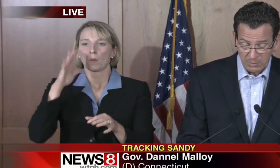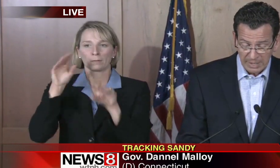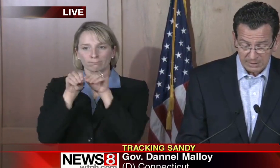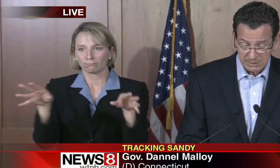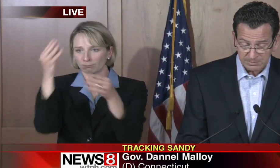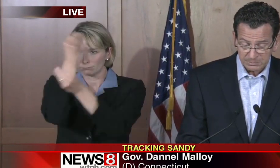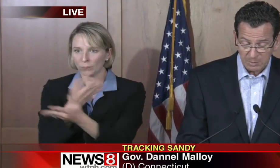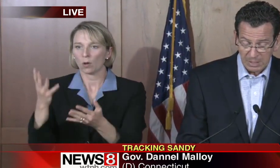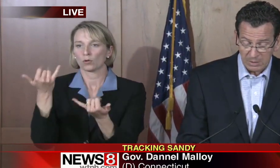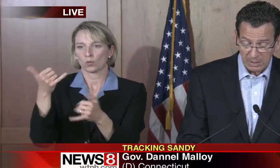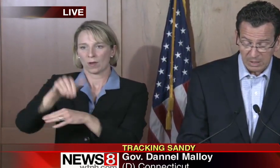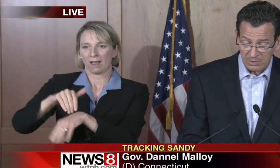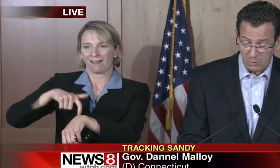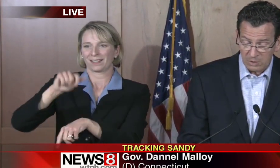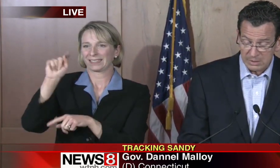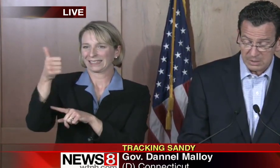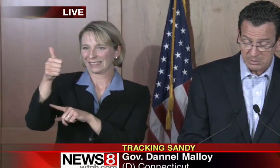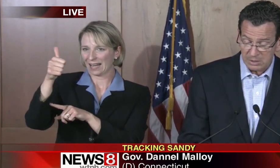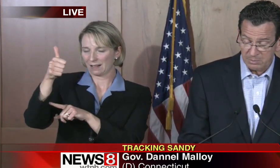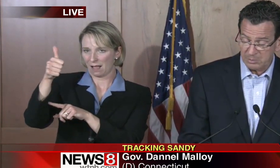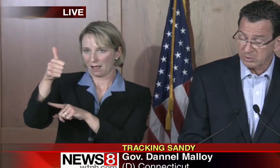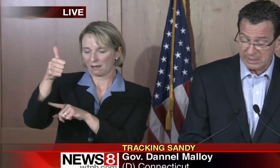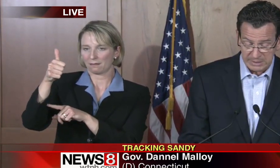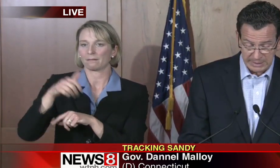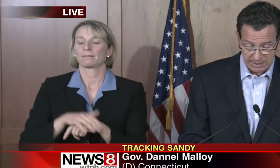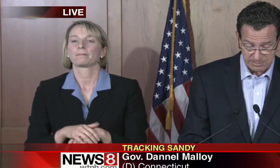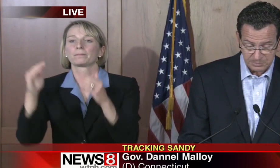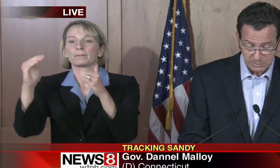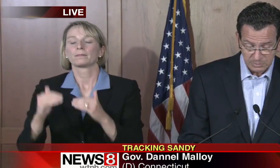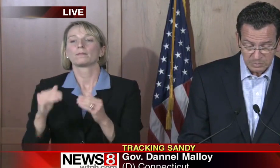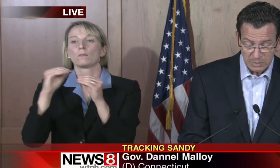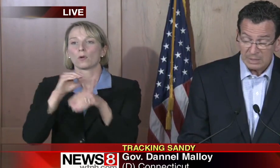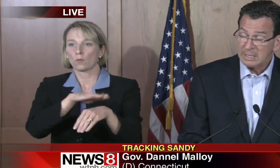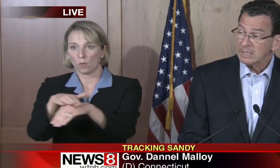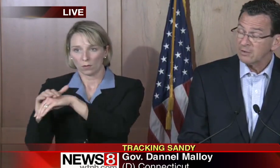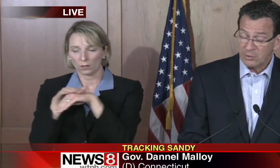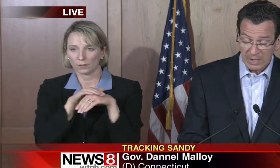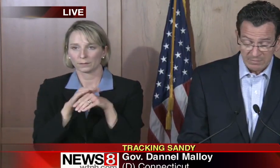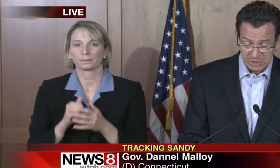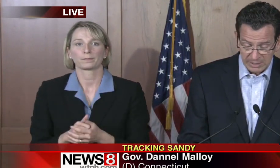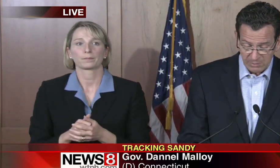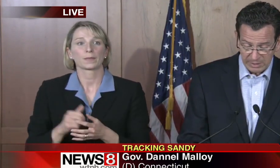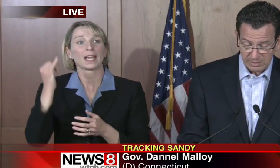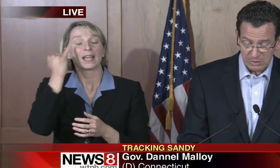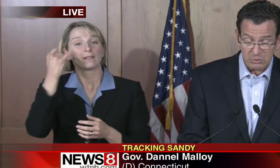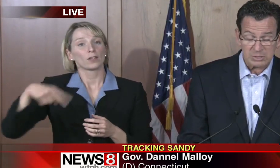few reminders about other warnings that people need to hear. If you